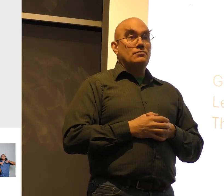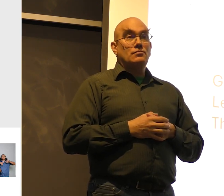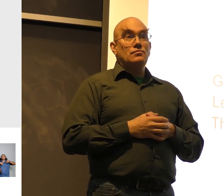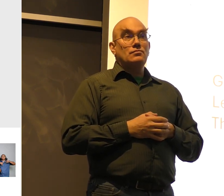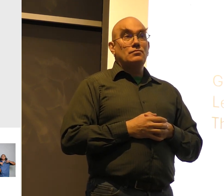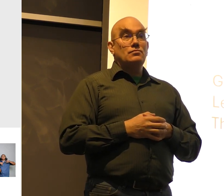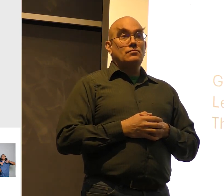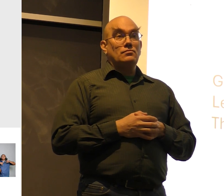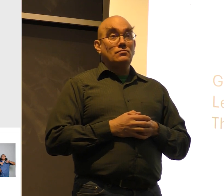used.